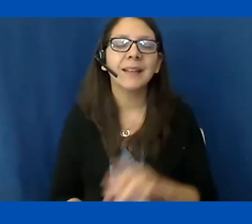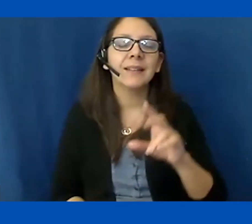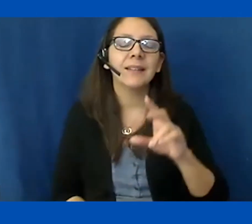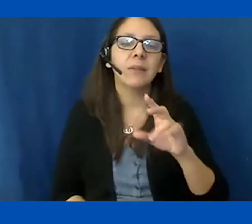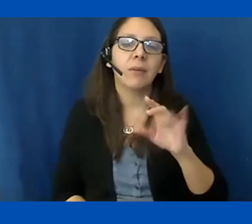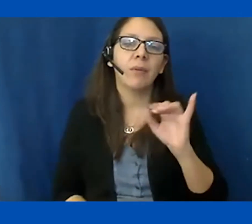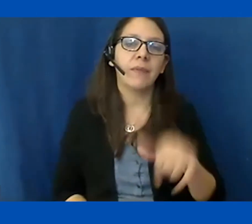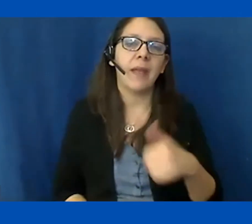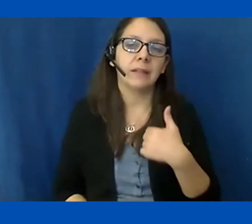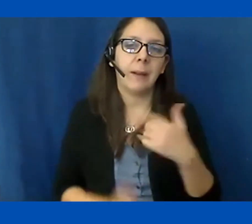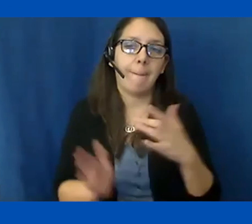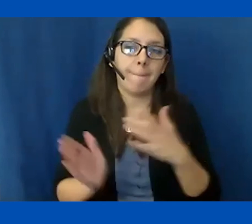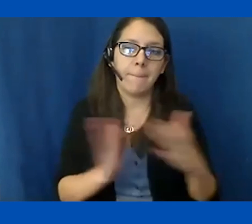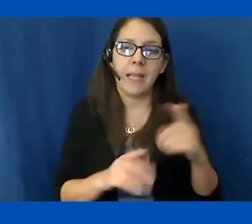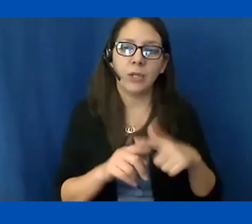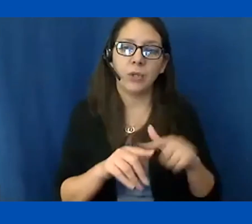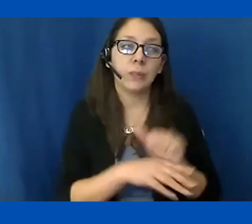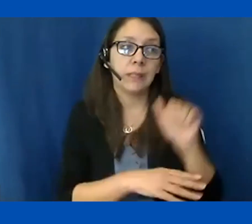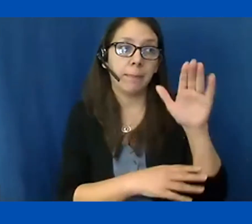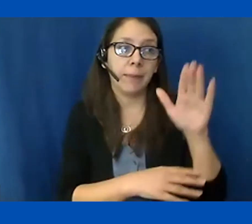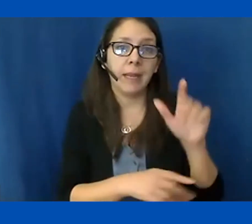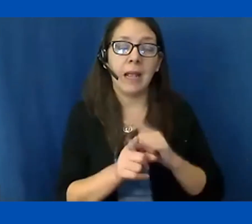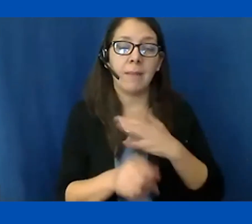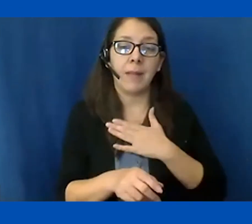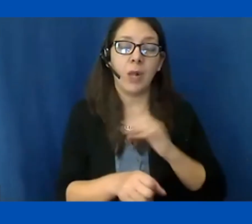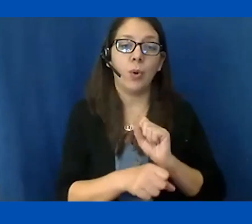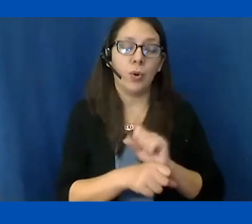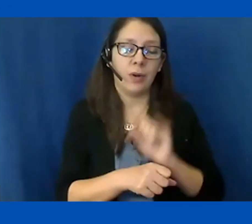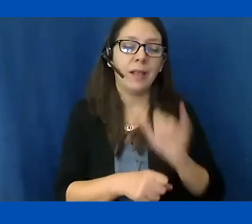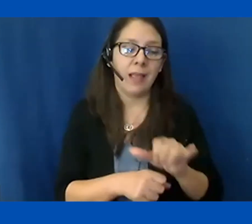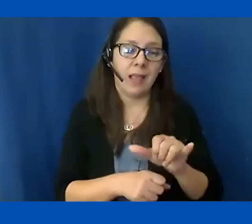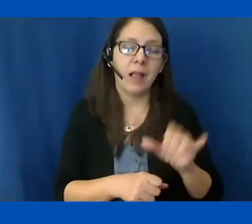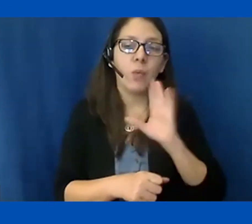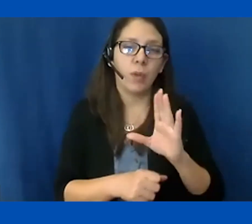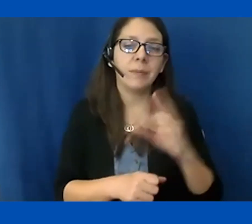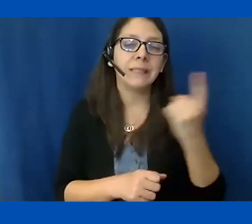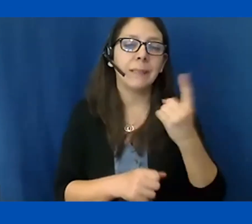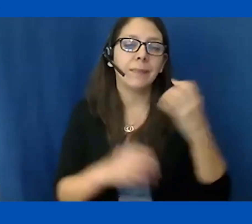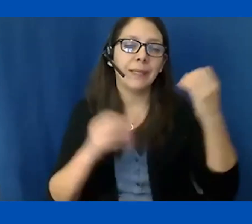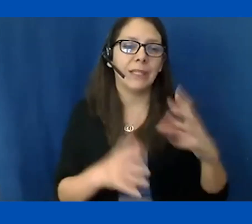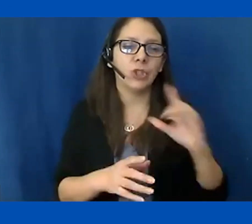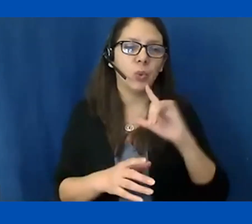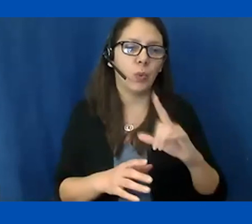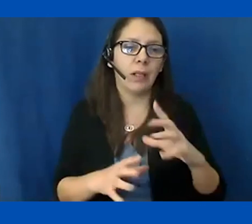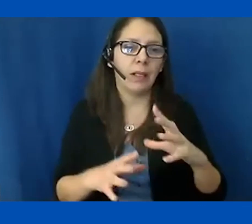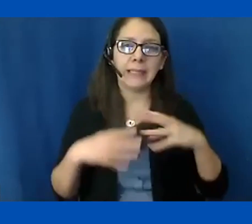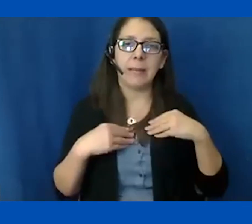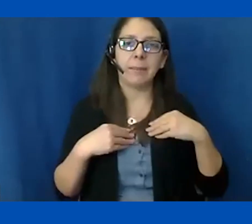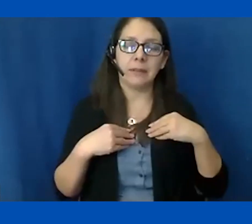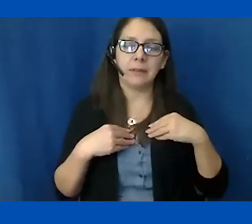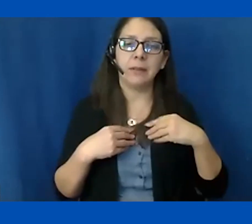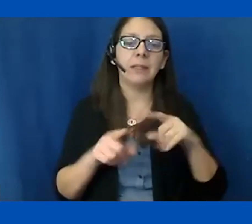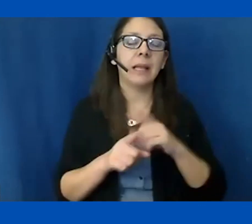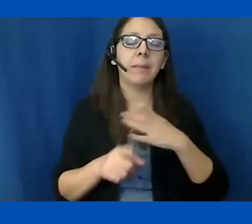to submit as my work is going to be something that the teacher will accept just the same way that they'll accept it from my sighted peers. So